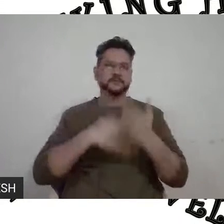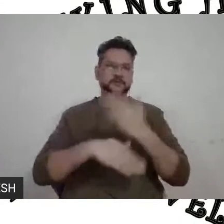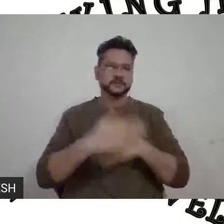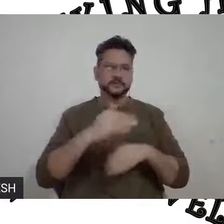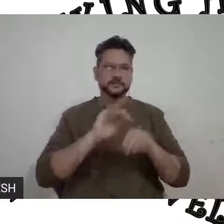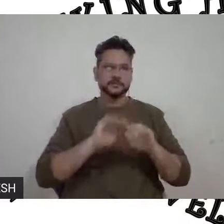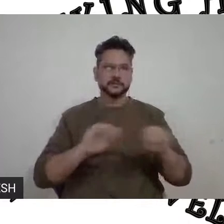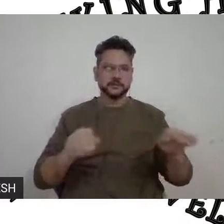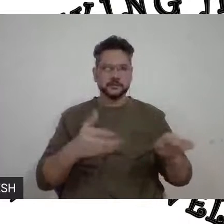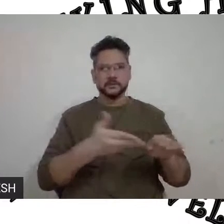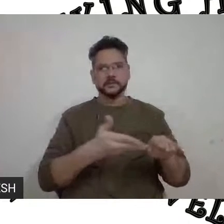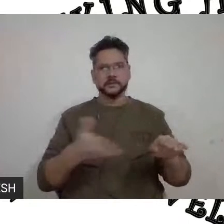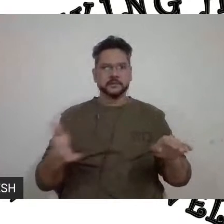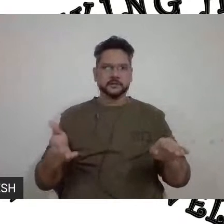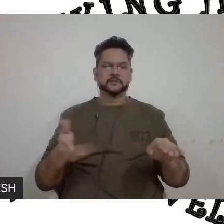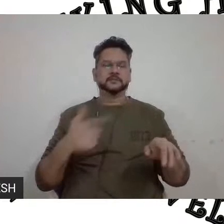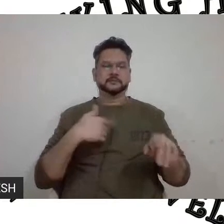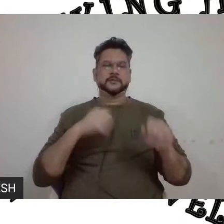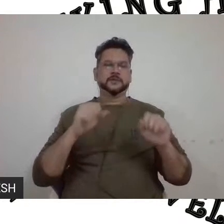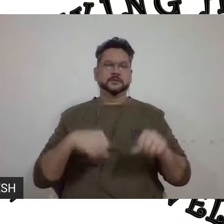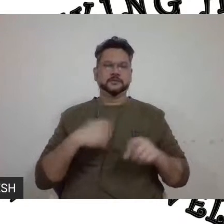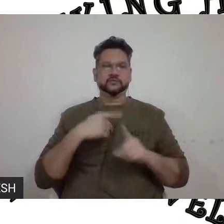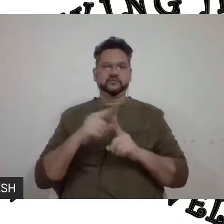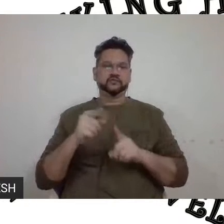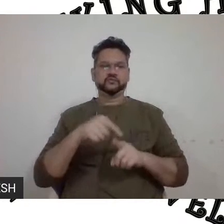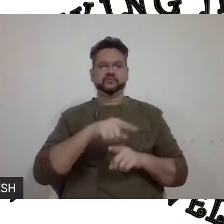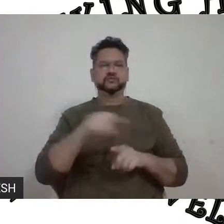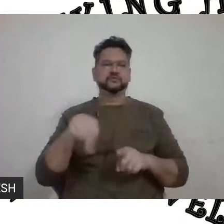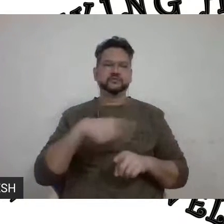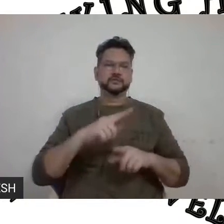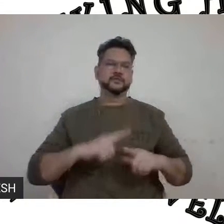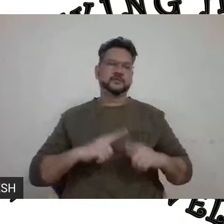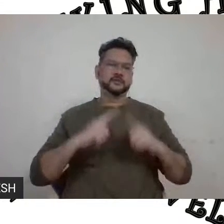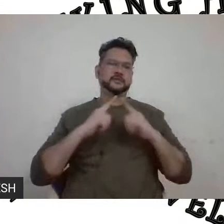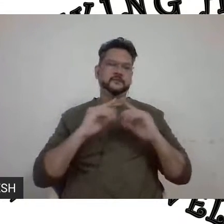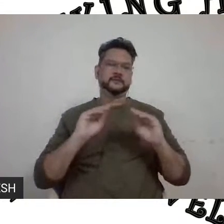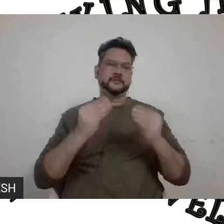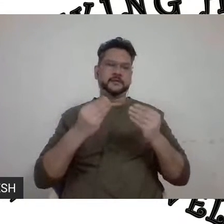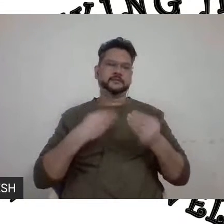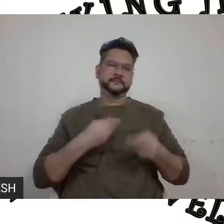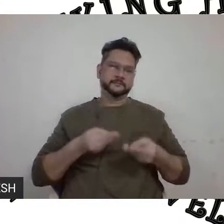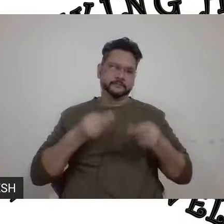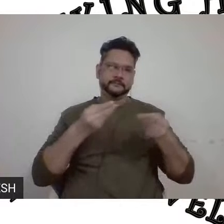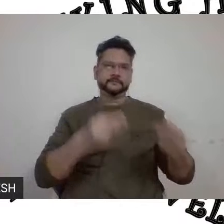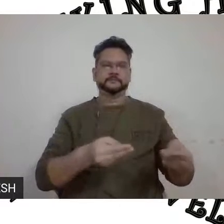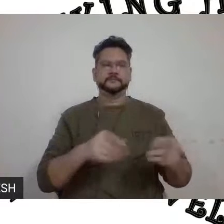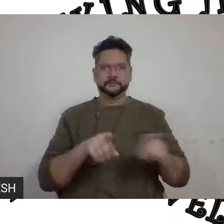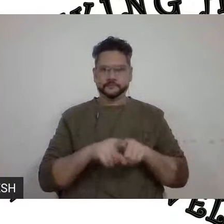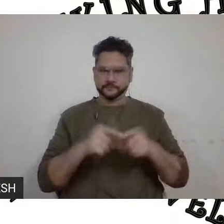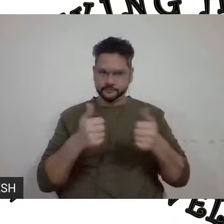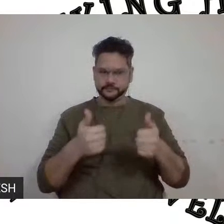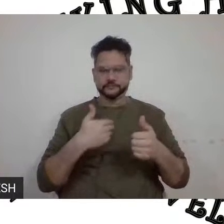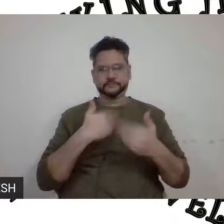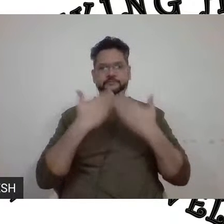that we can develop something for making their lives better. So thank you very much. Now over to the moderator, please.